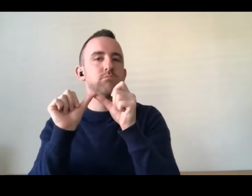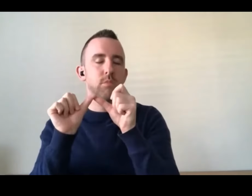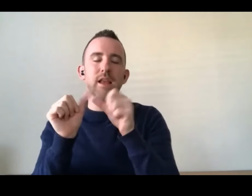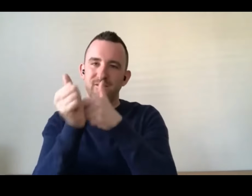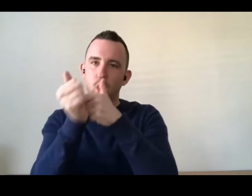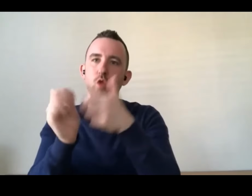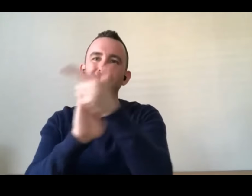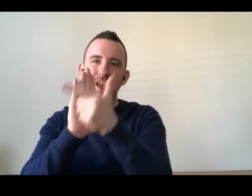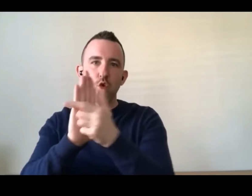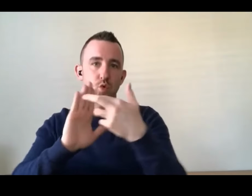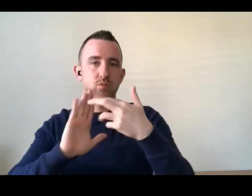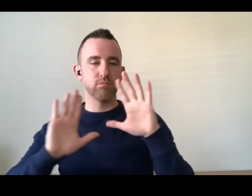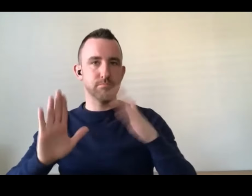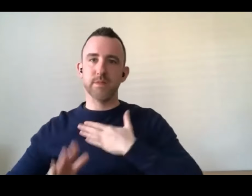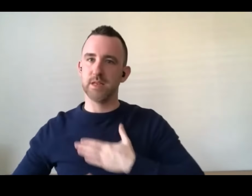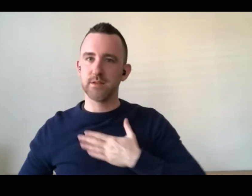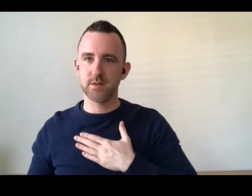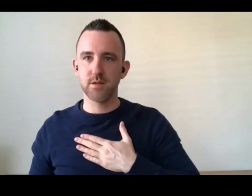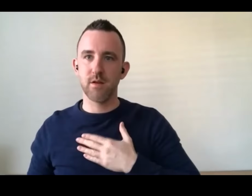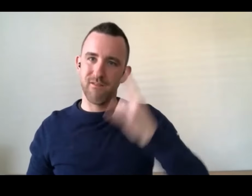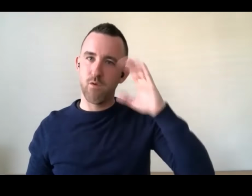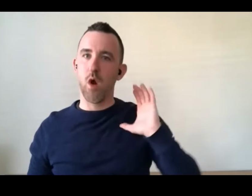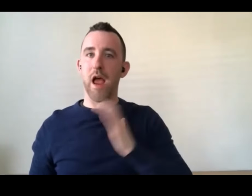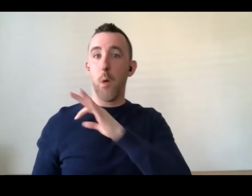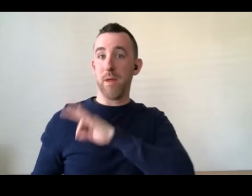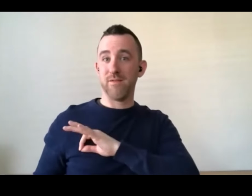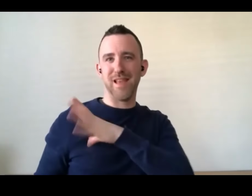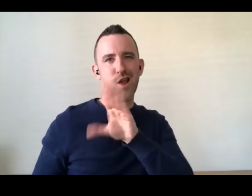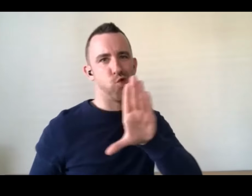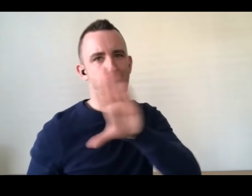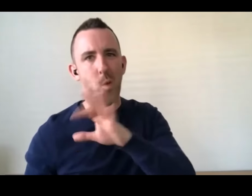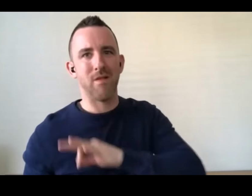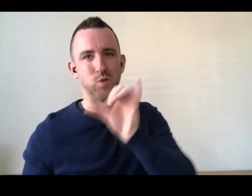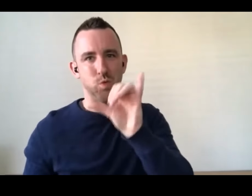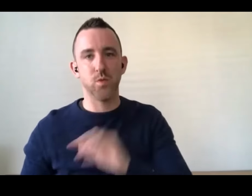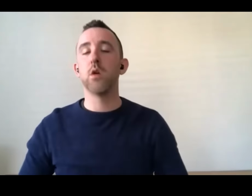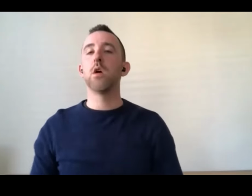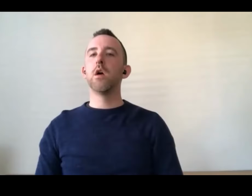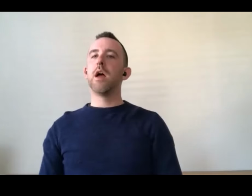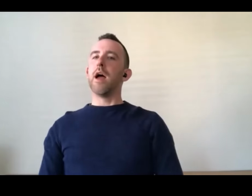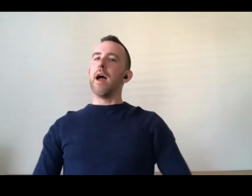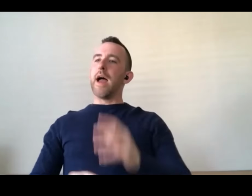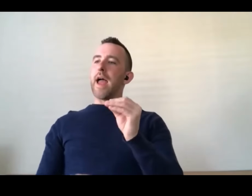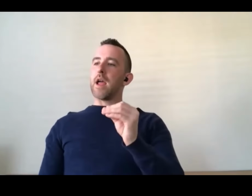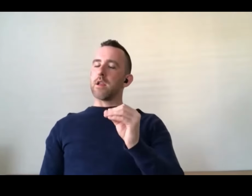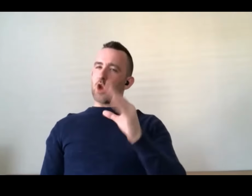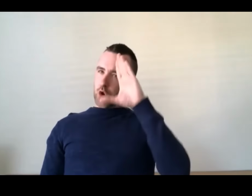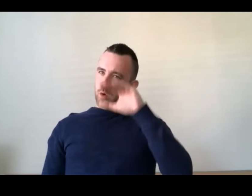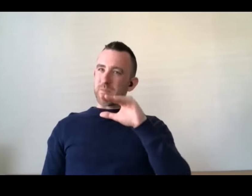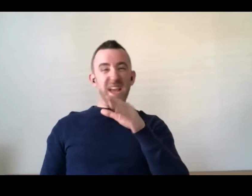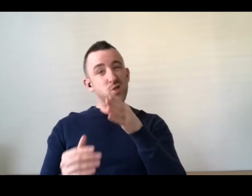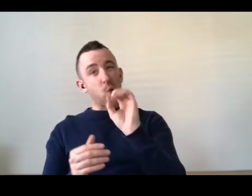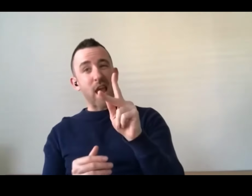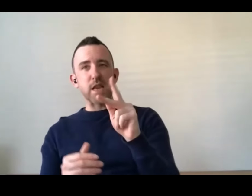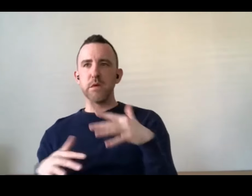legal rules, please, for our benefit and yours. And you know what? It's okay to be anxious about